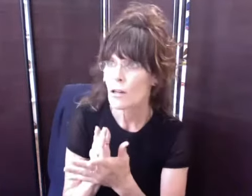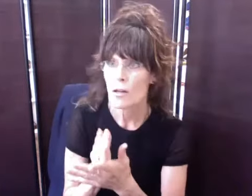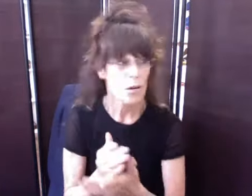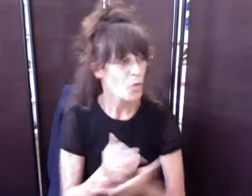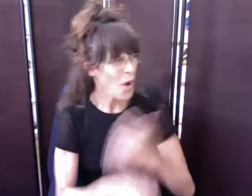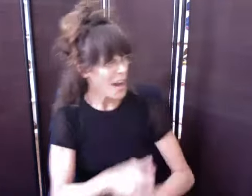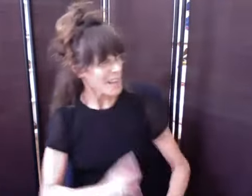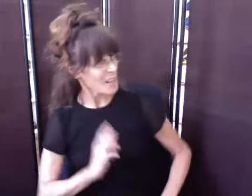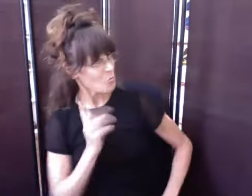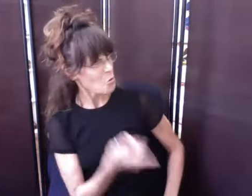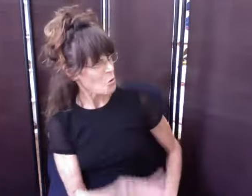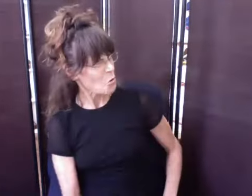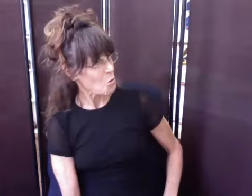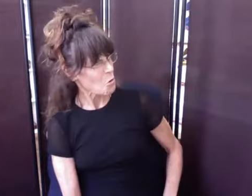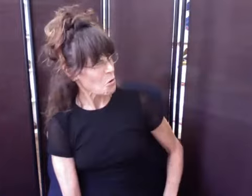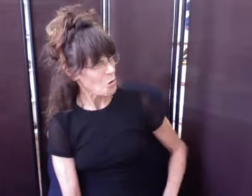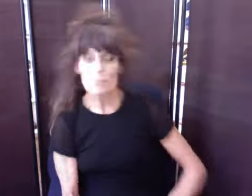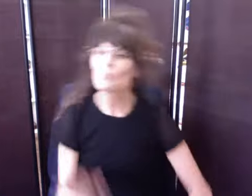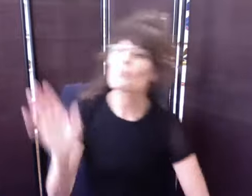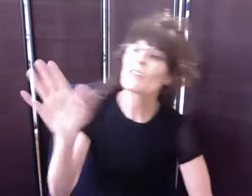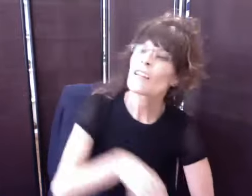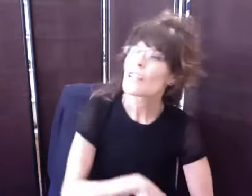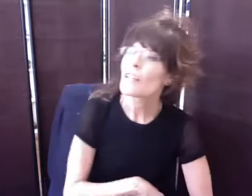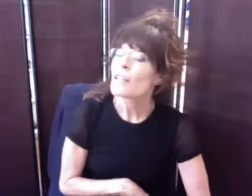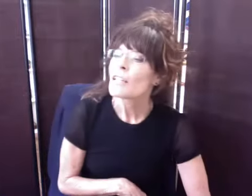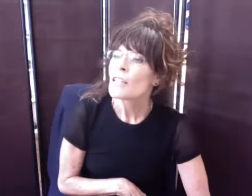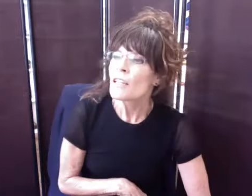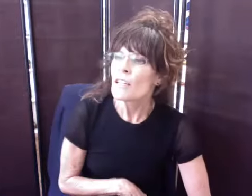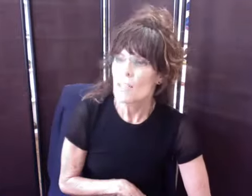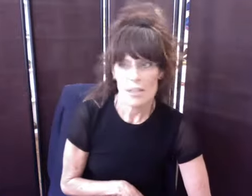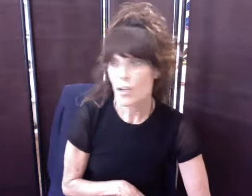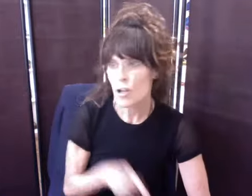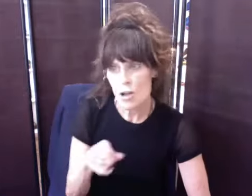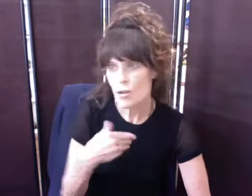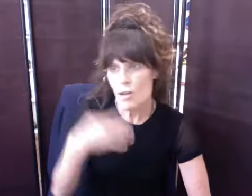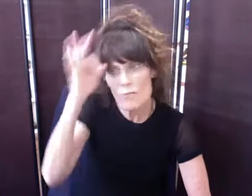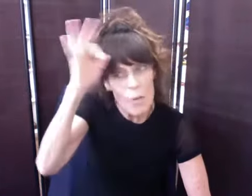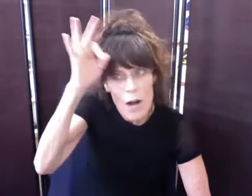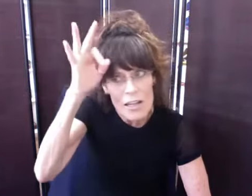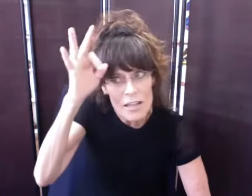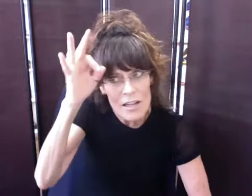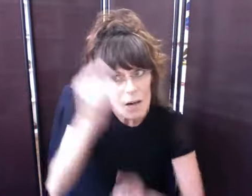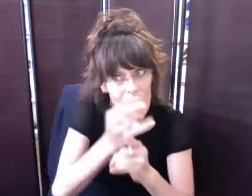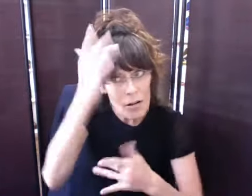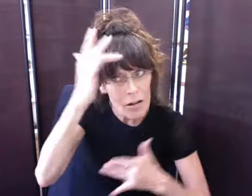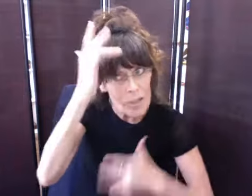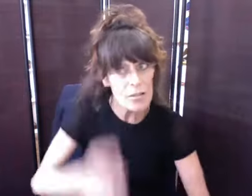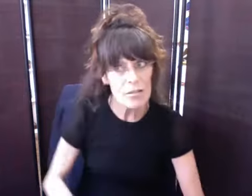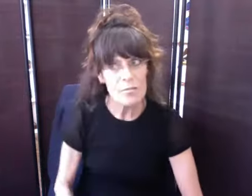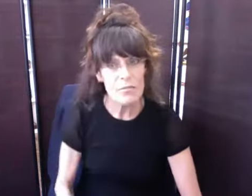really. And he said, kid, you have no idea what alcoholism is, do you? And I was 24 years old. I had